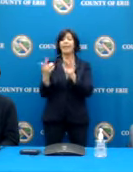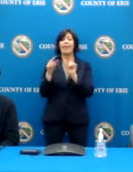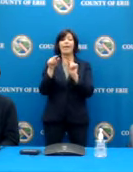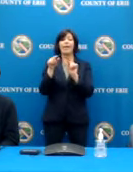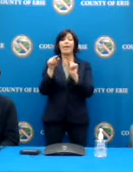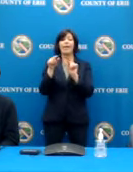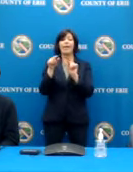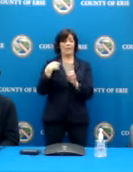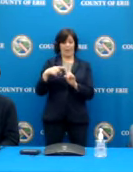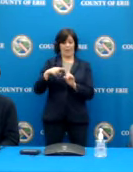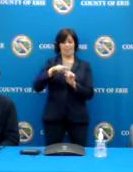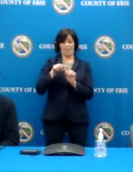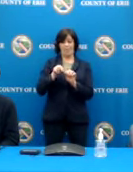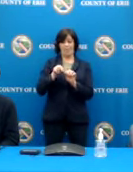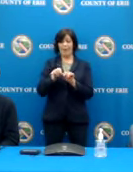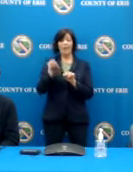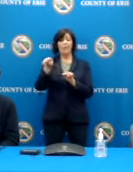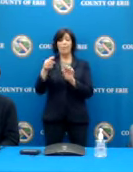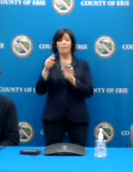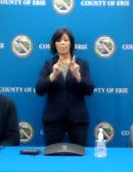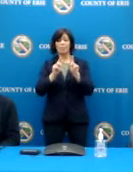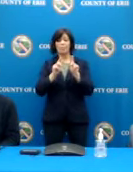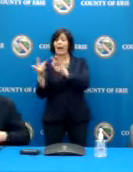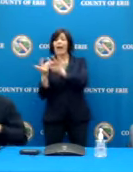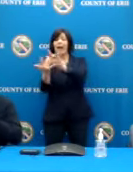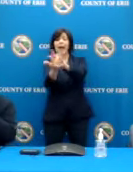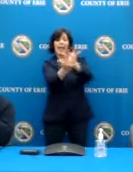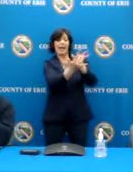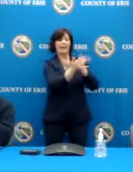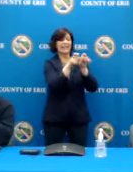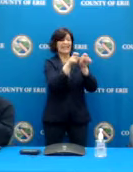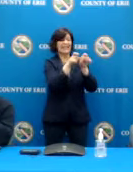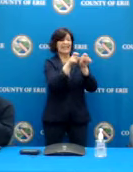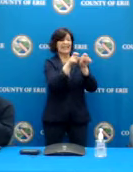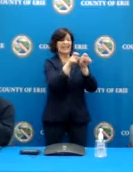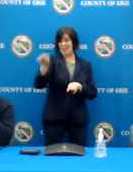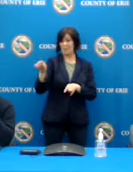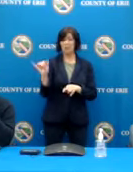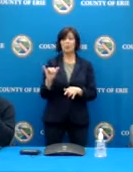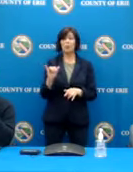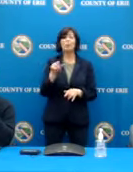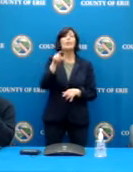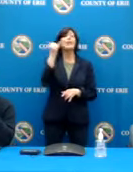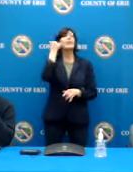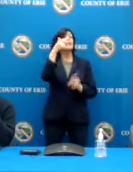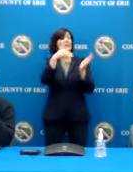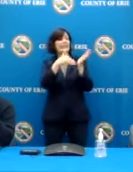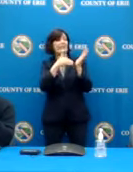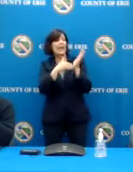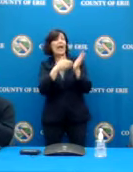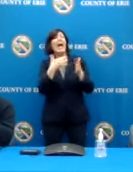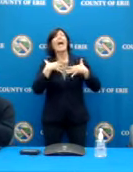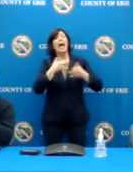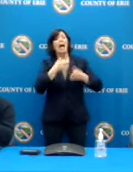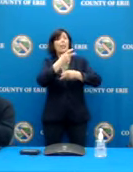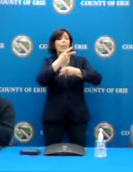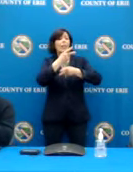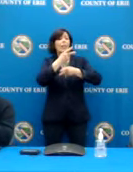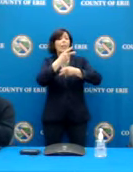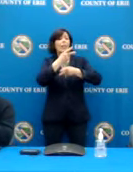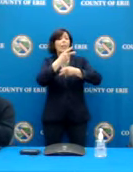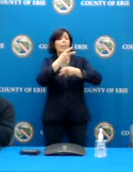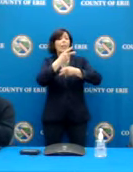of hospital and community healthcare workers. So for that, we would like the healthcare workers to call if they have a household contact, someone that lives in